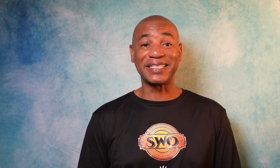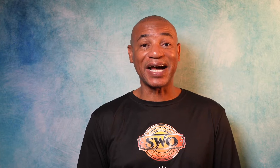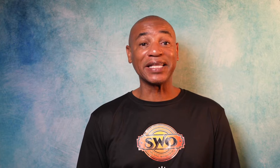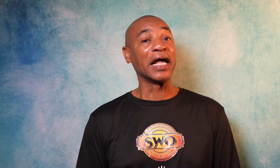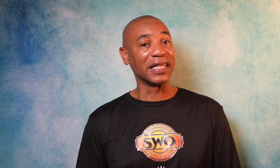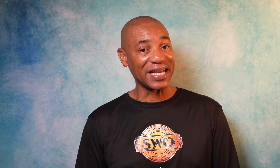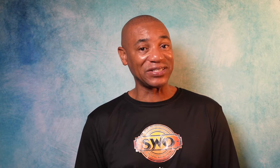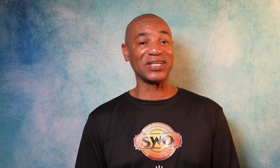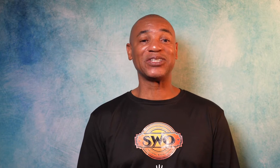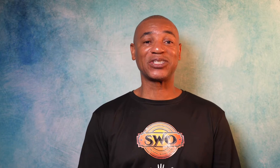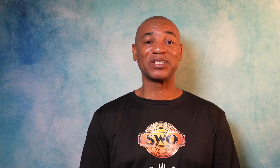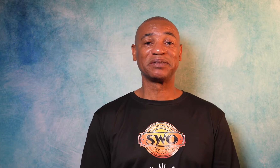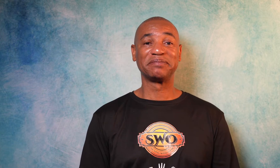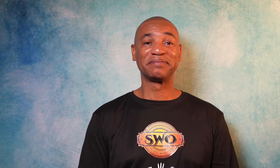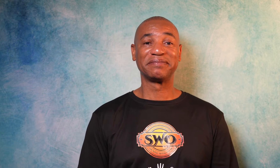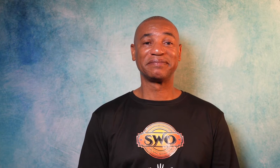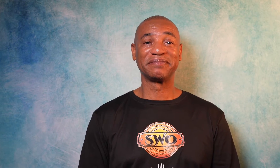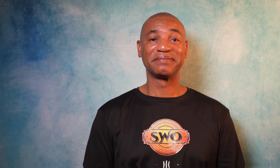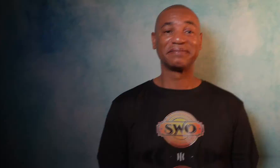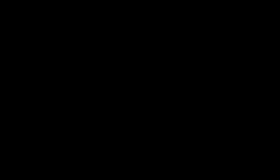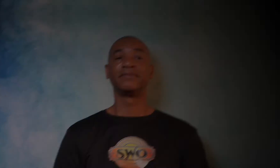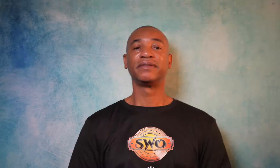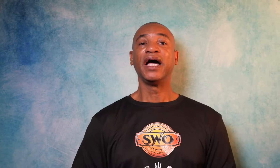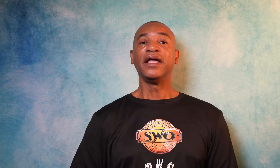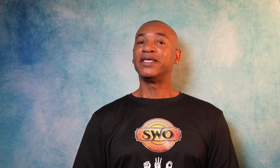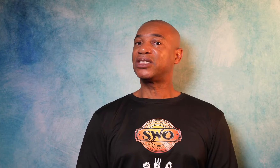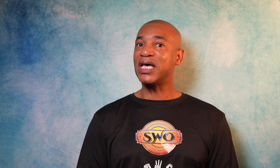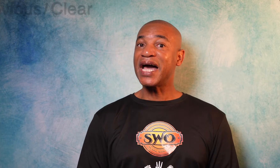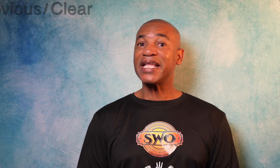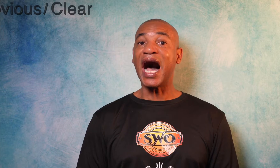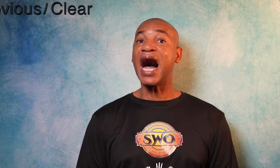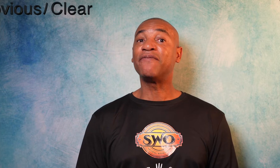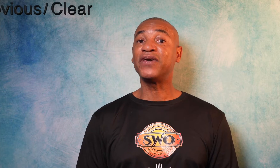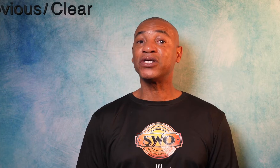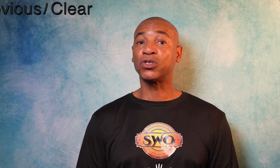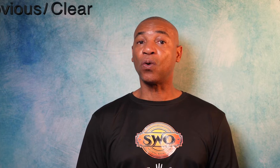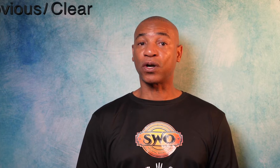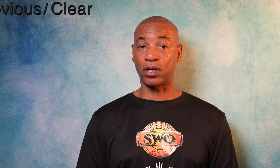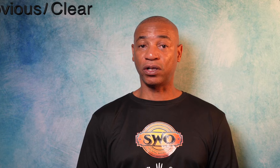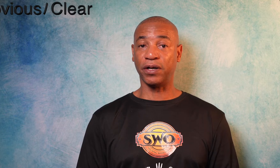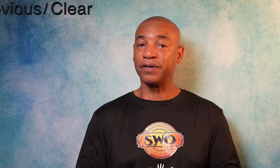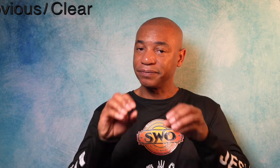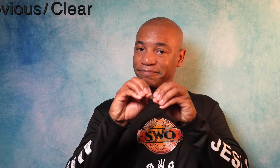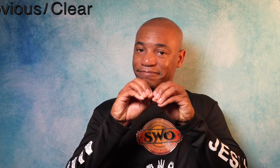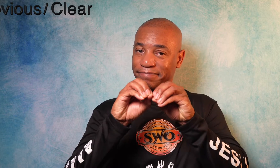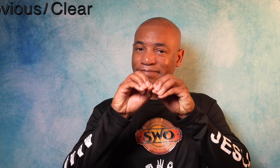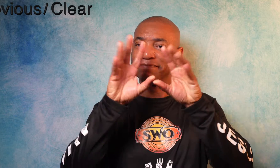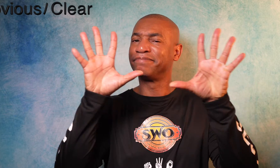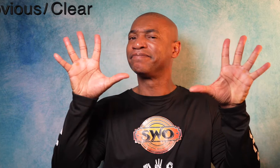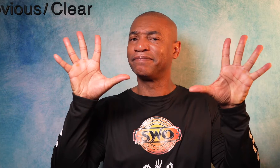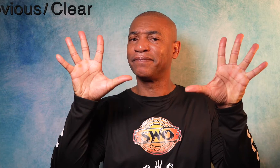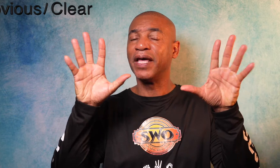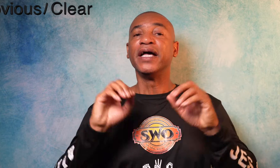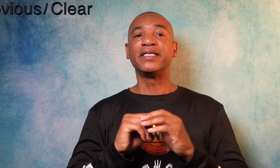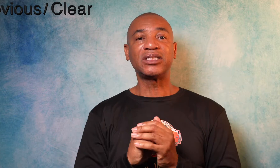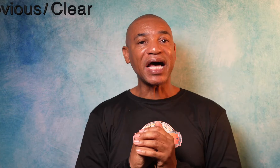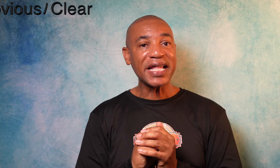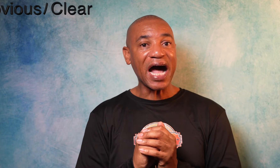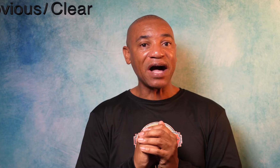sign license. The sign obvious or clear. To sign